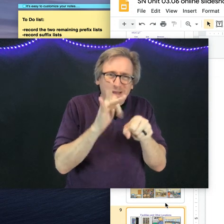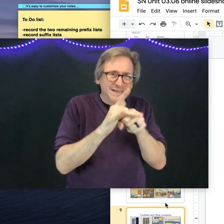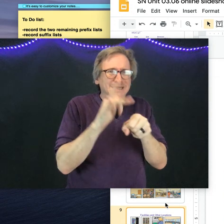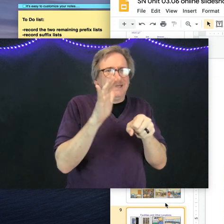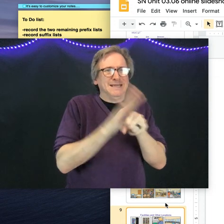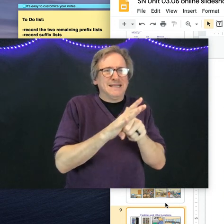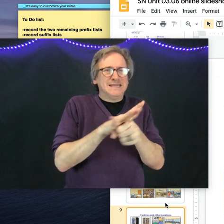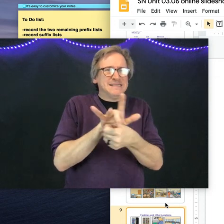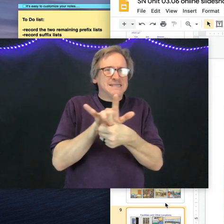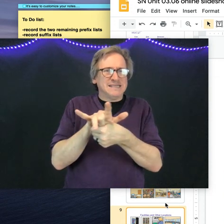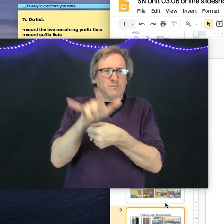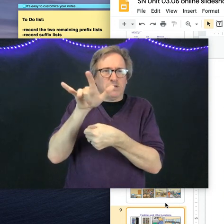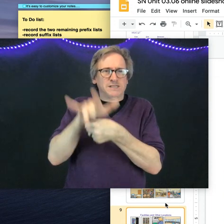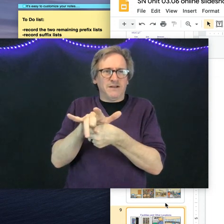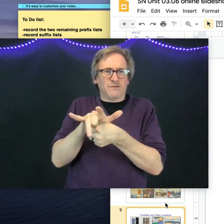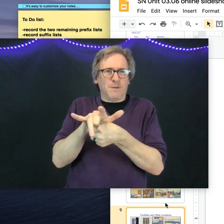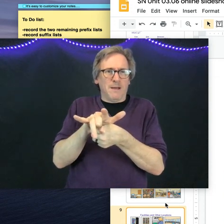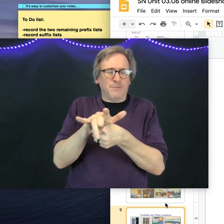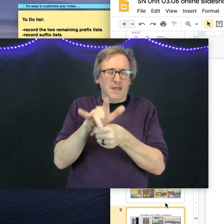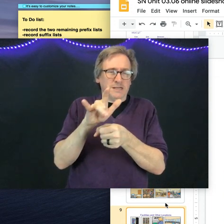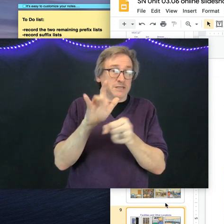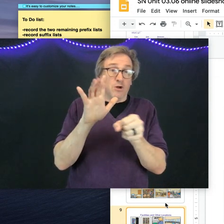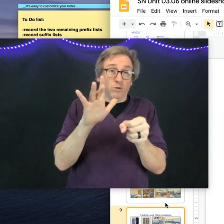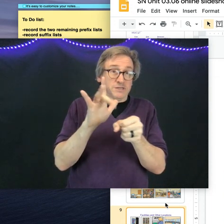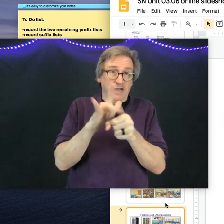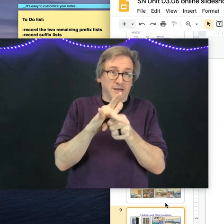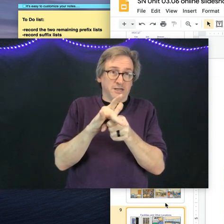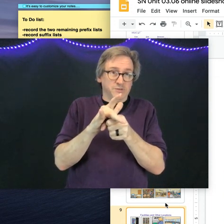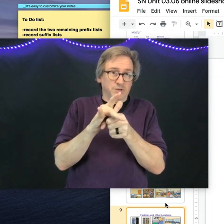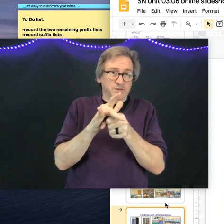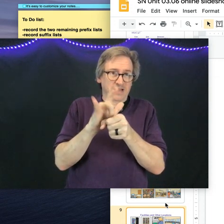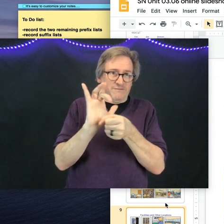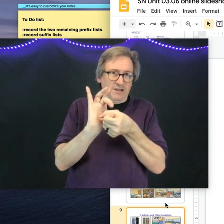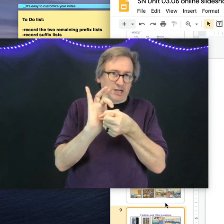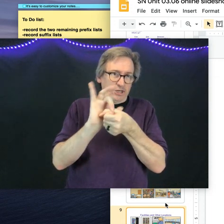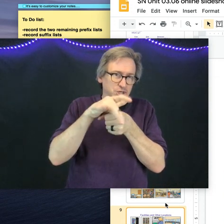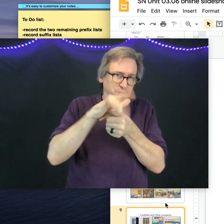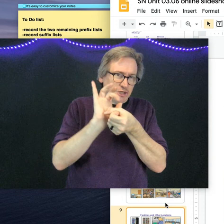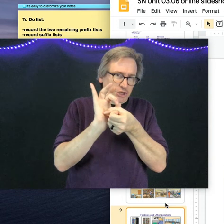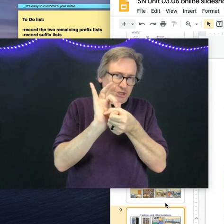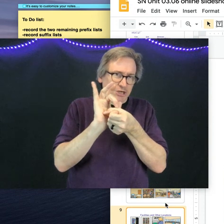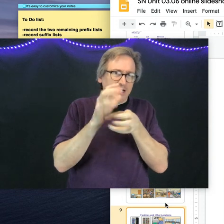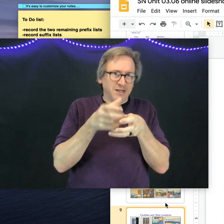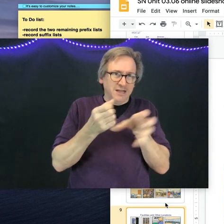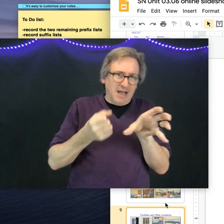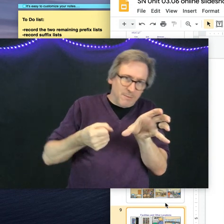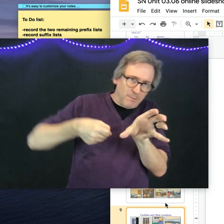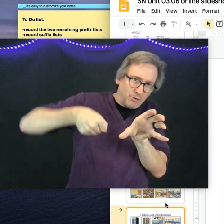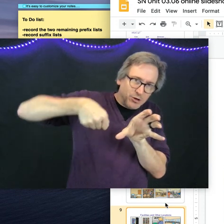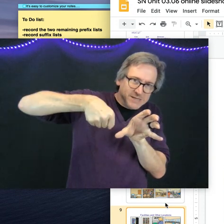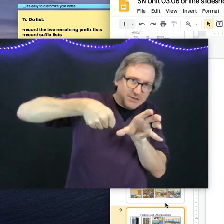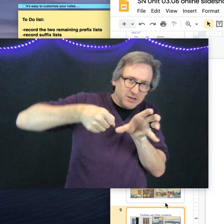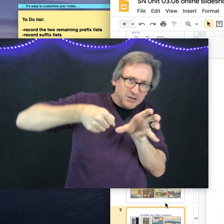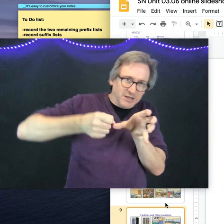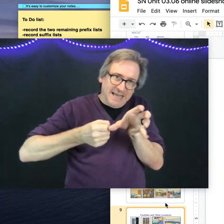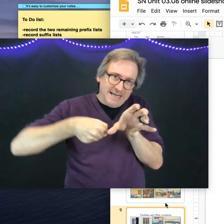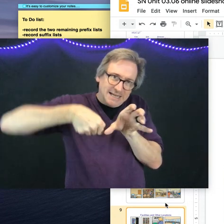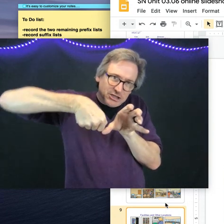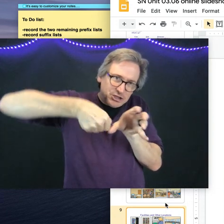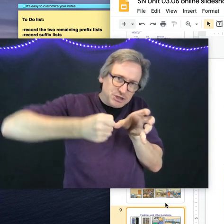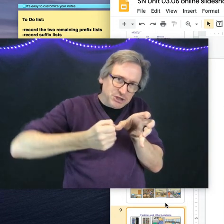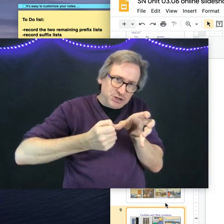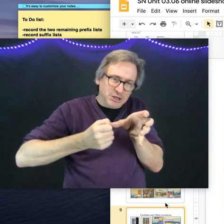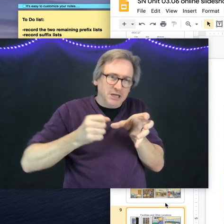Pop. This is one sign for pop, and it's an old sign because we used to have to I remember using the little